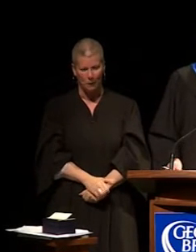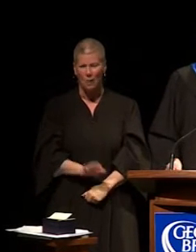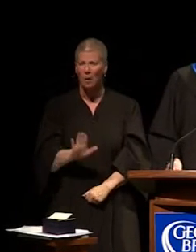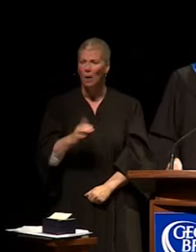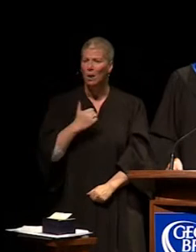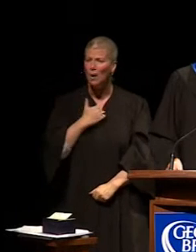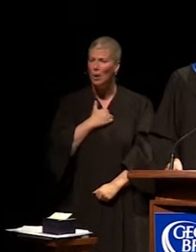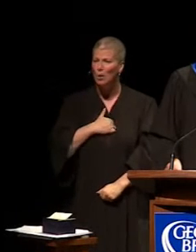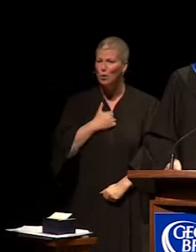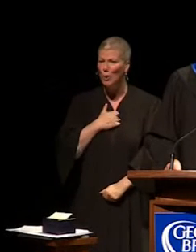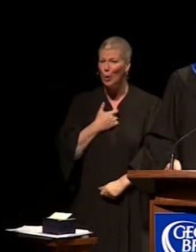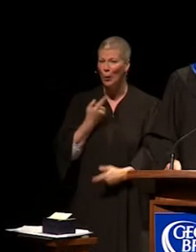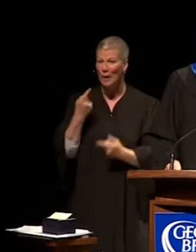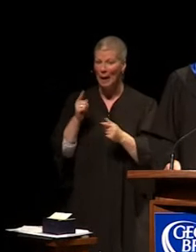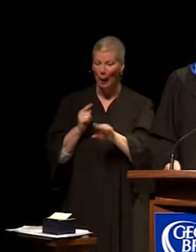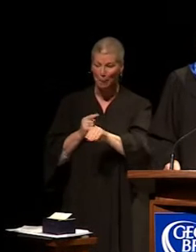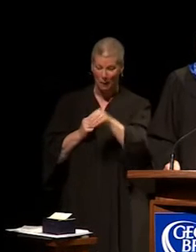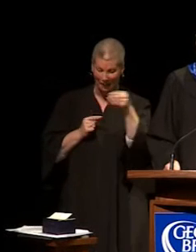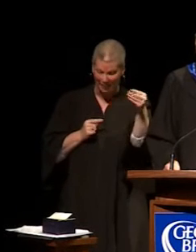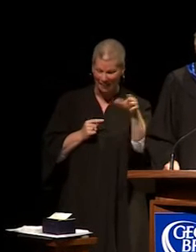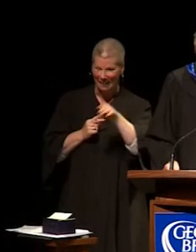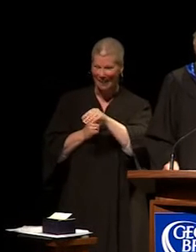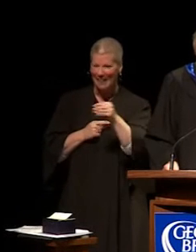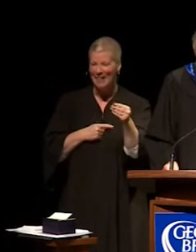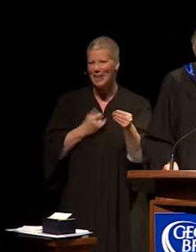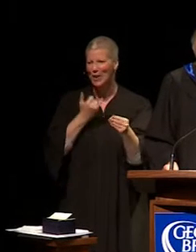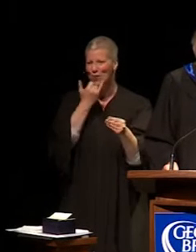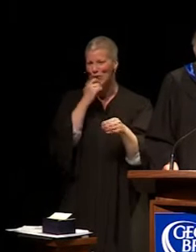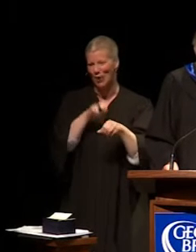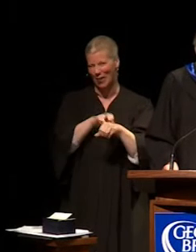I turned two pages here.